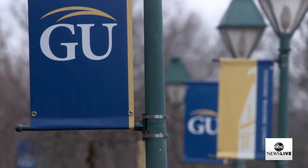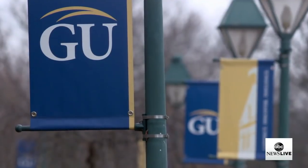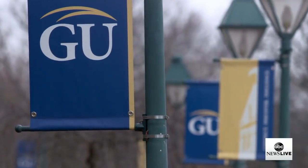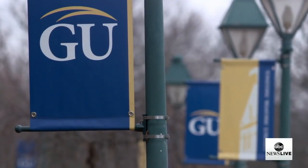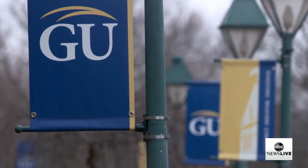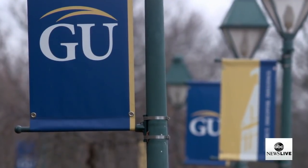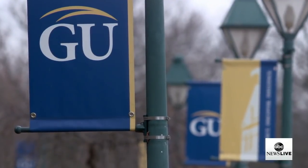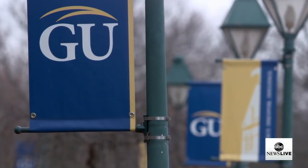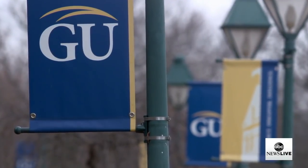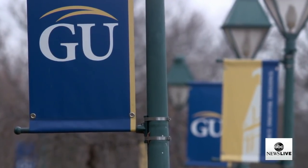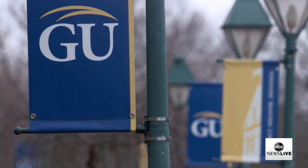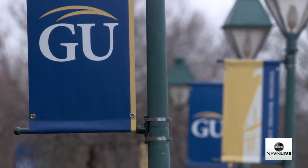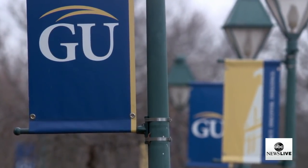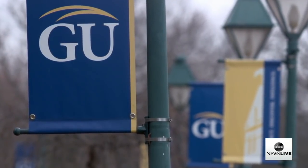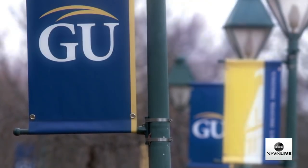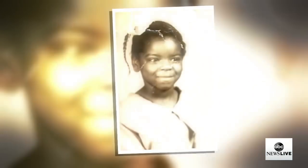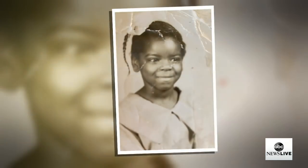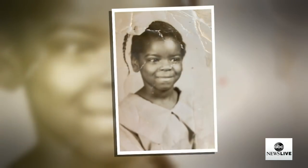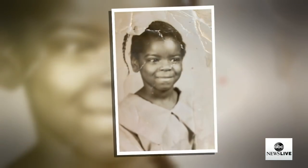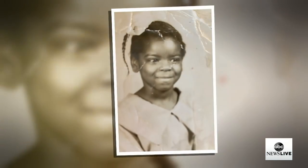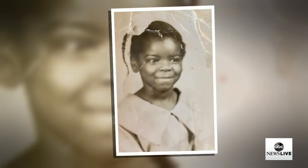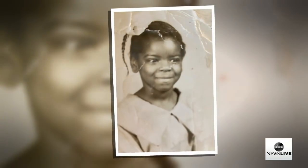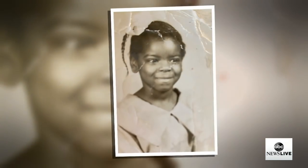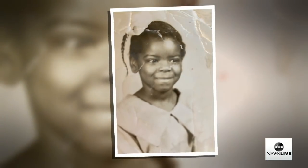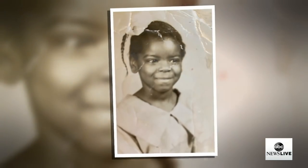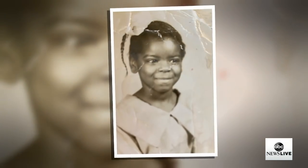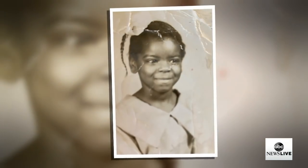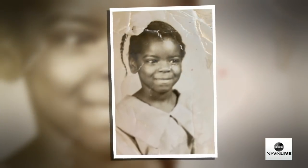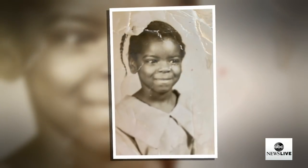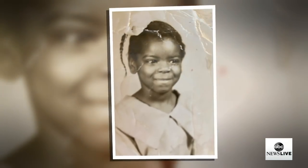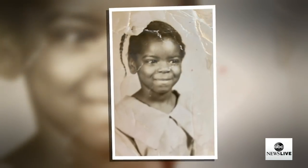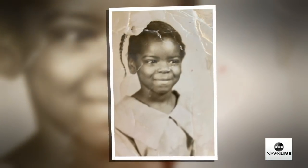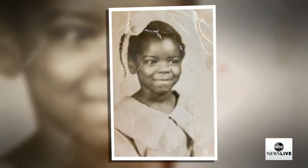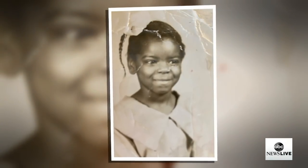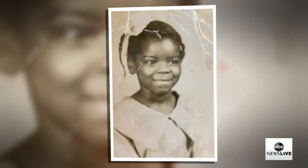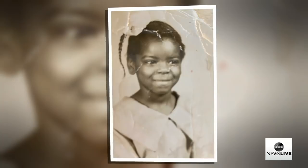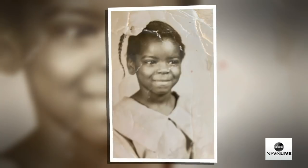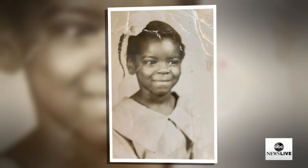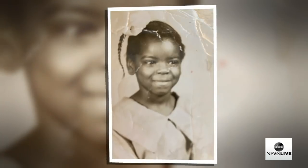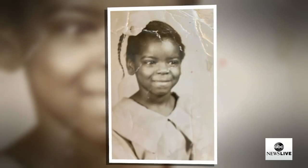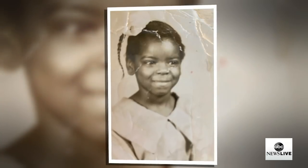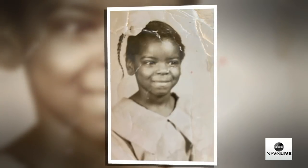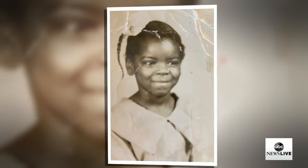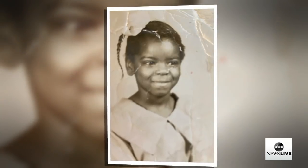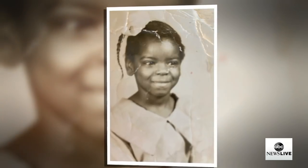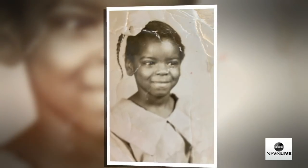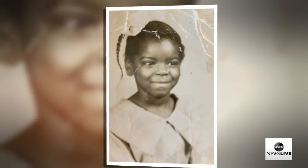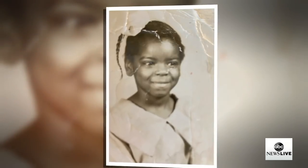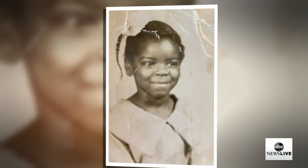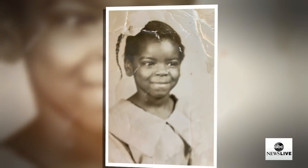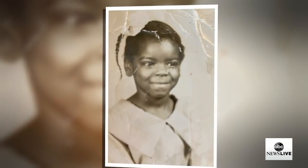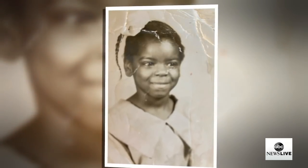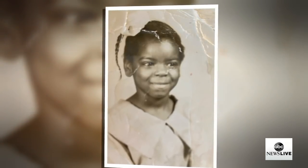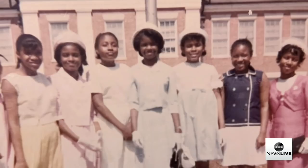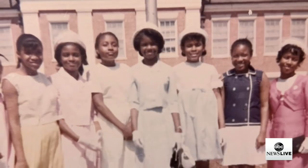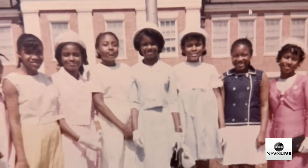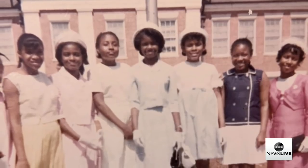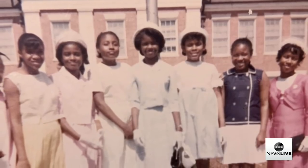deaf in Washington, D.C. At the age of five, her only option for learning how to communicate was at the Alabama